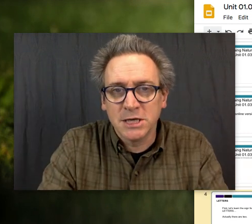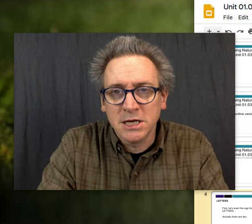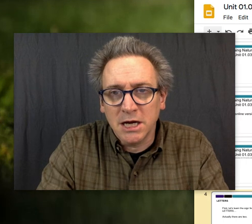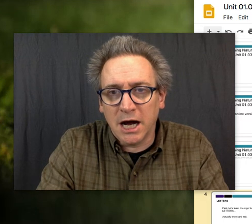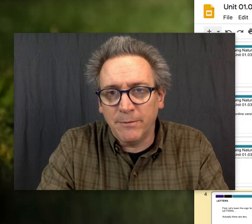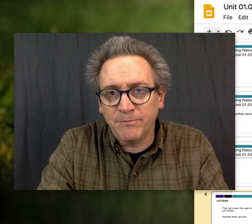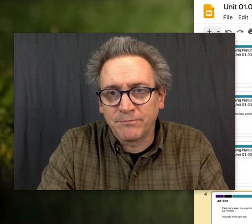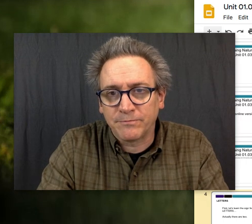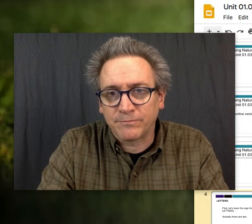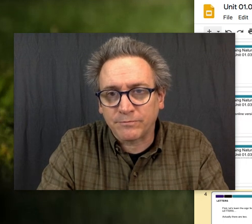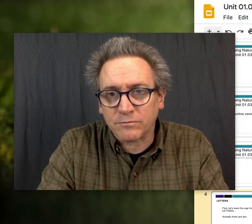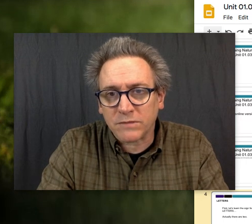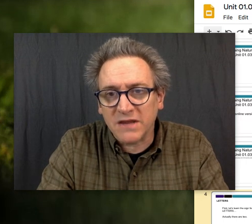it.